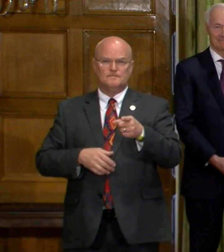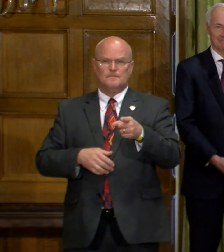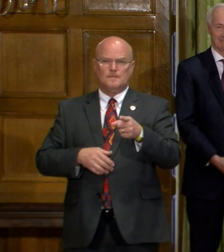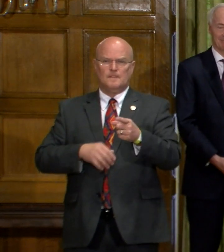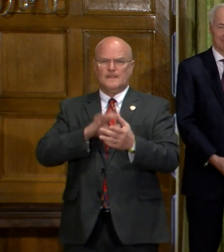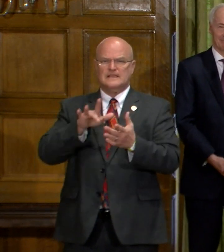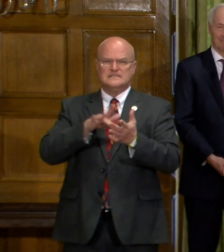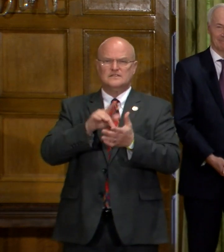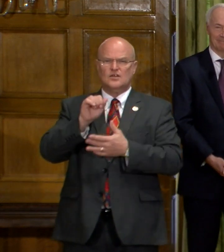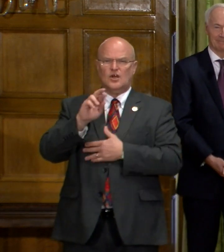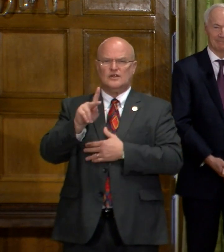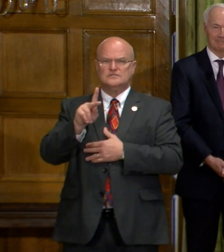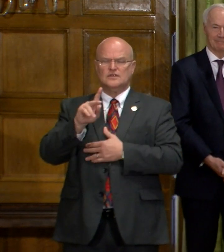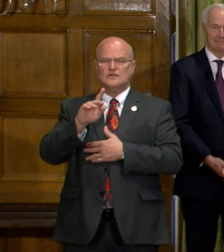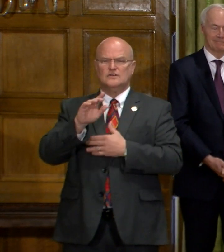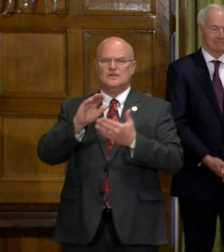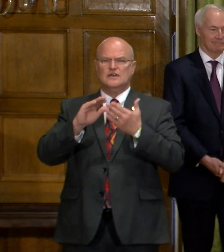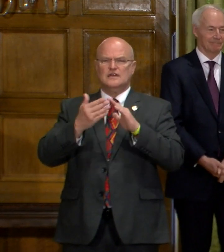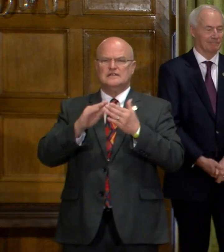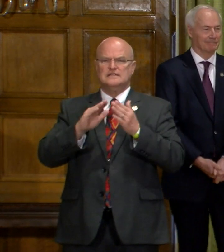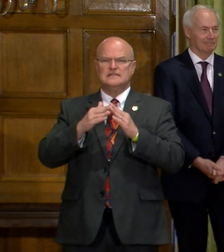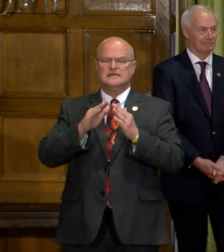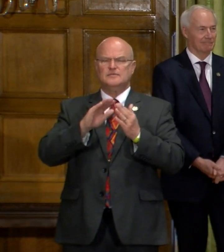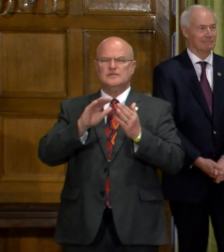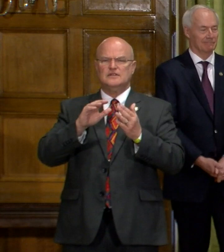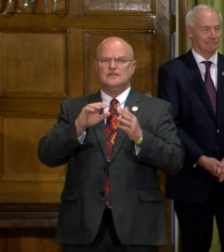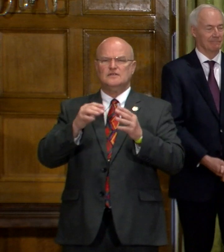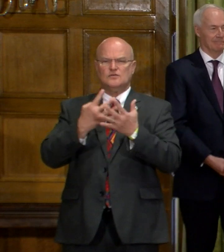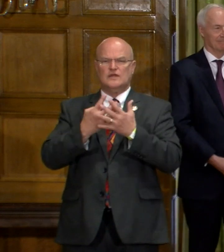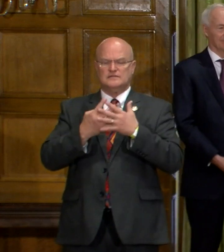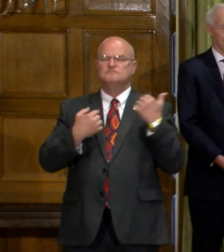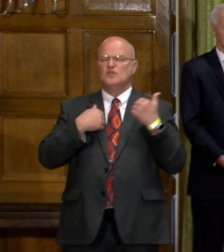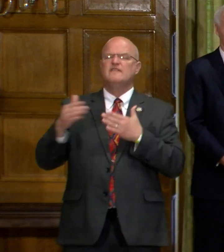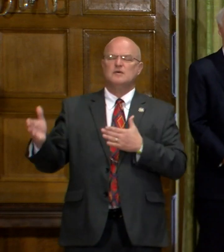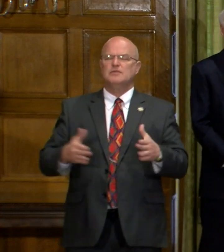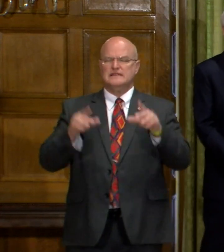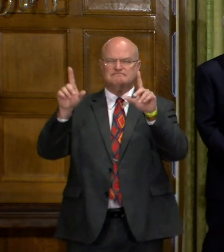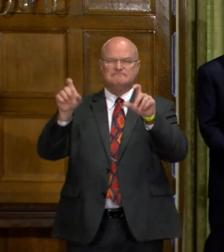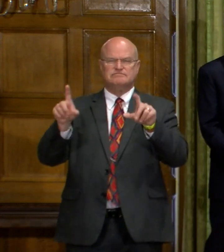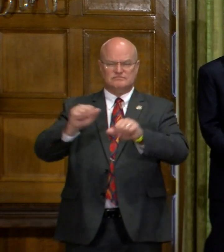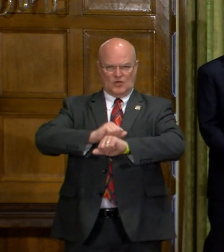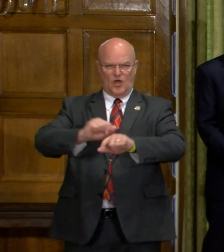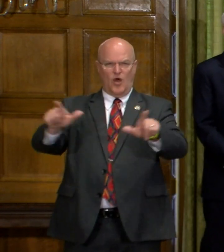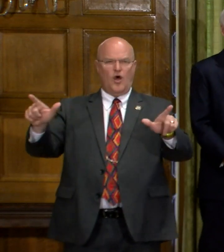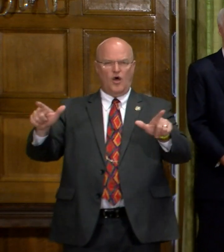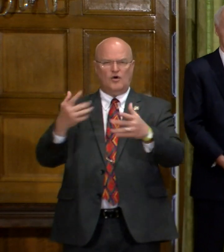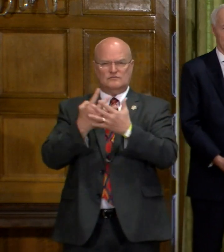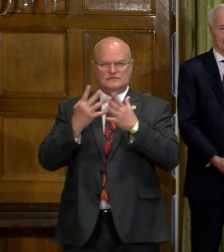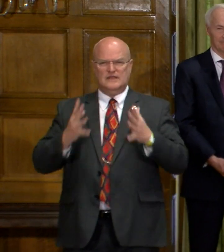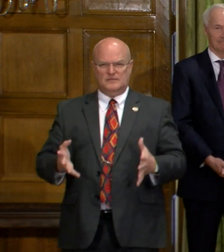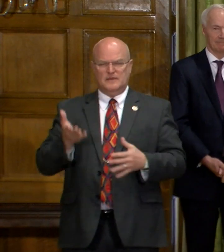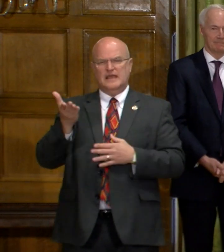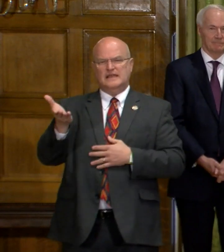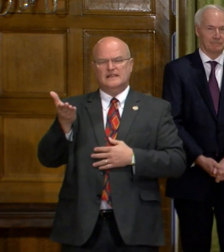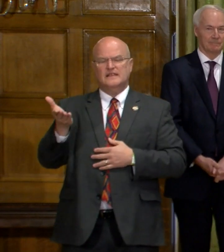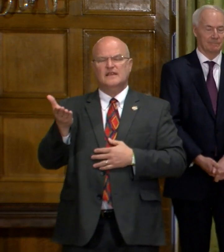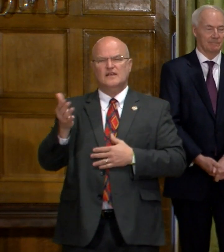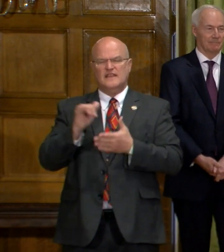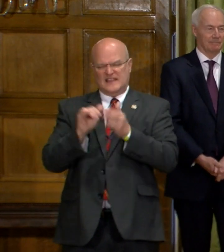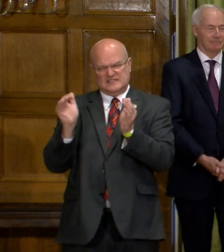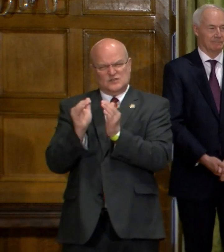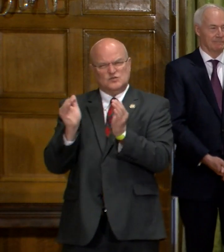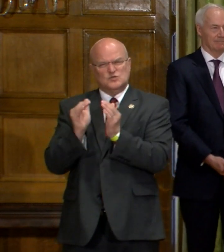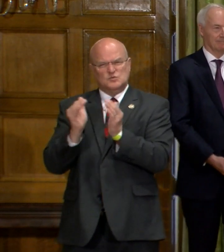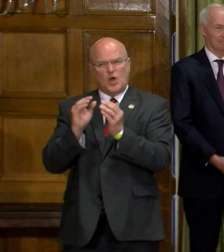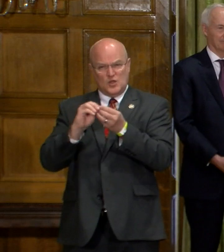the Central Arkansas Community Corrections Facility? Likewise, we have a plan to test all of those inmates. That's a